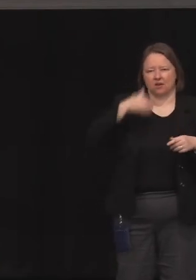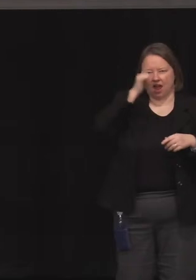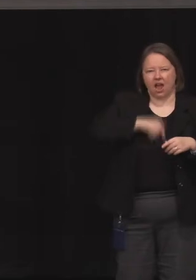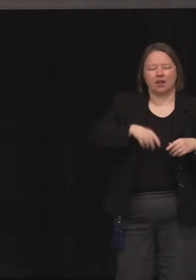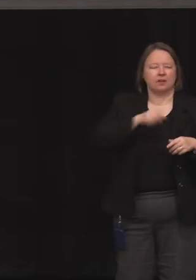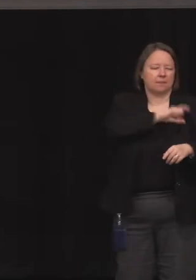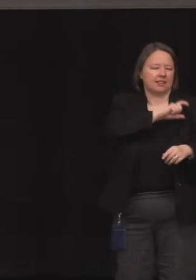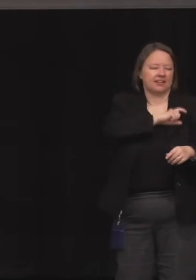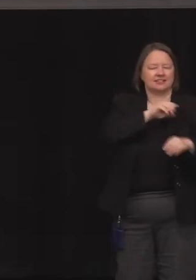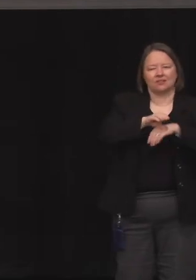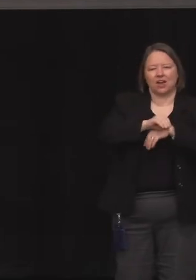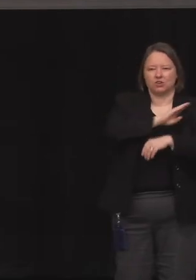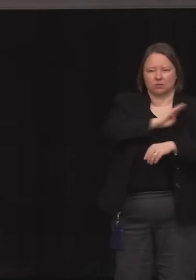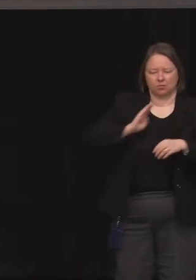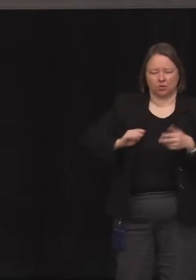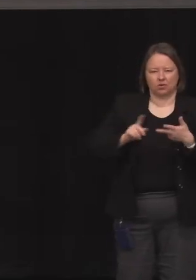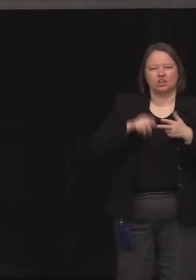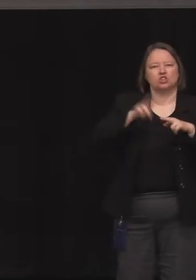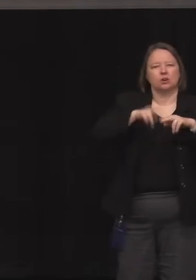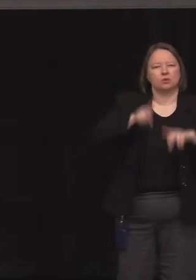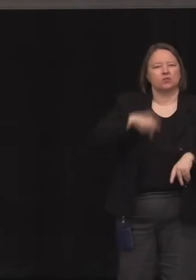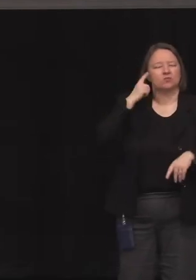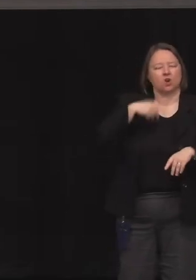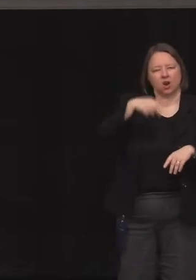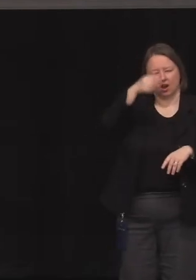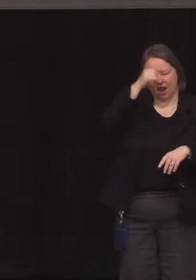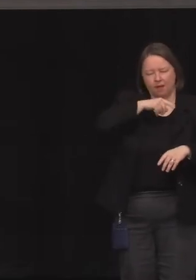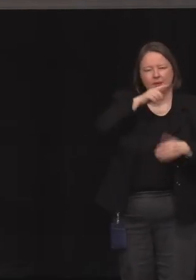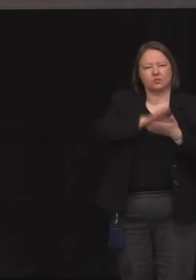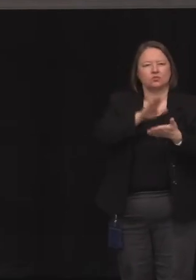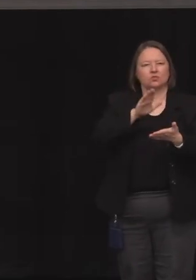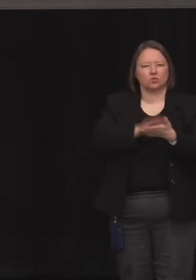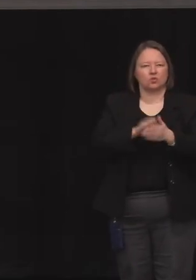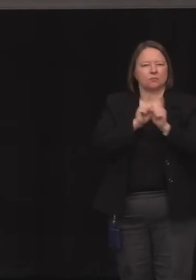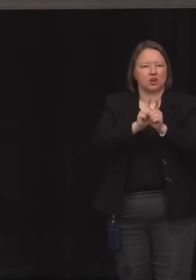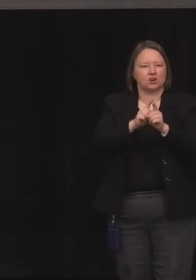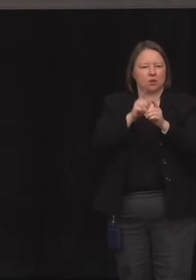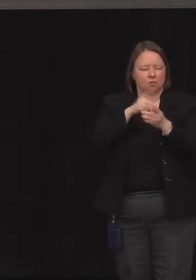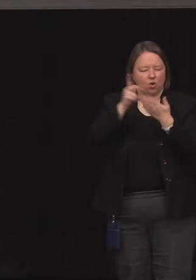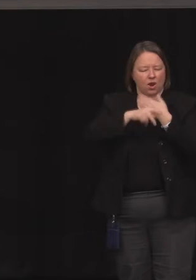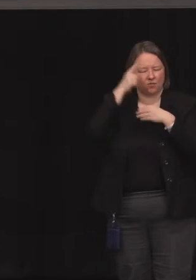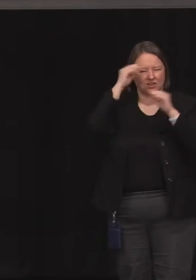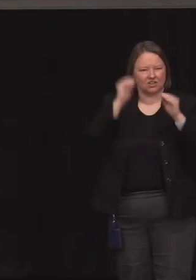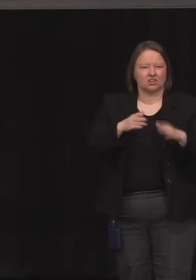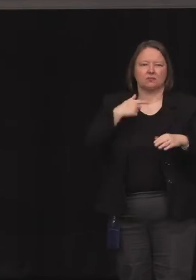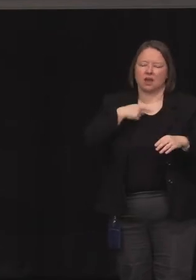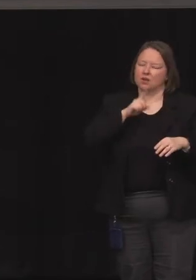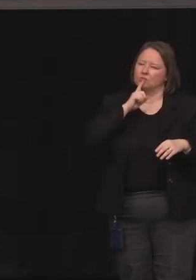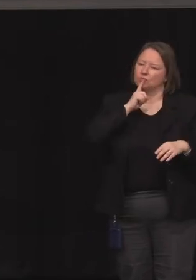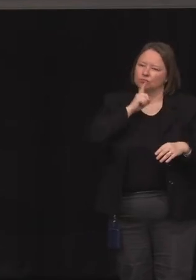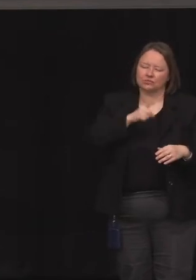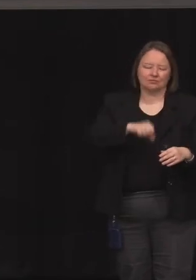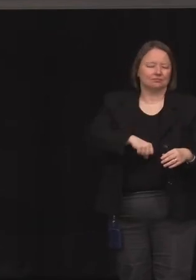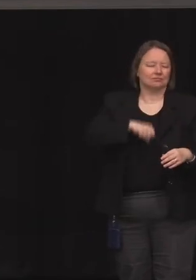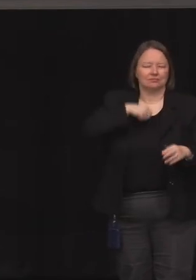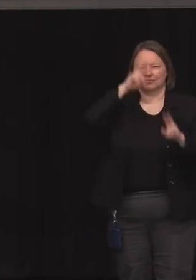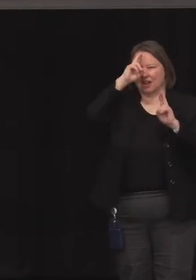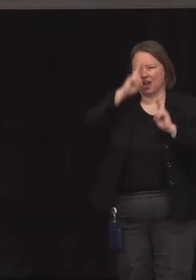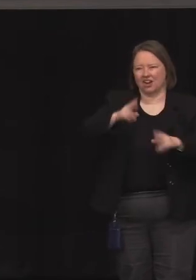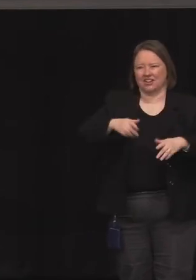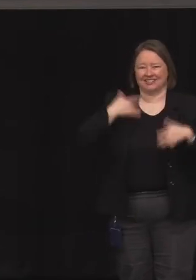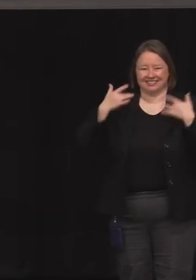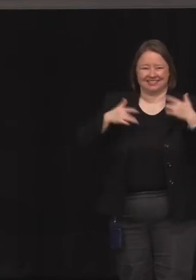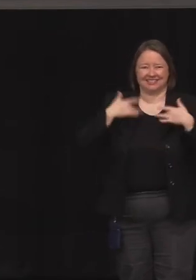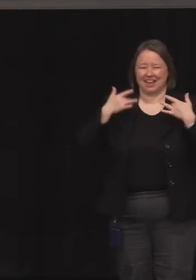Board, chairperson for the Holland Public Schools Mentor Program for Teacher. It is my esteemed desire and